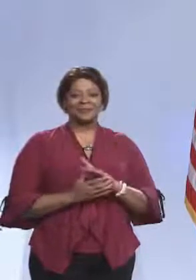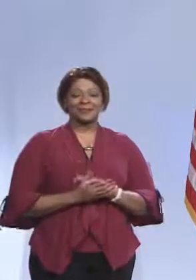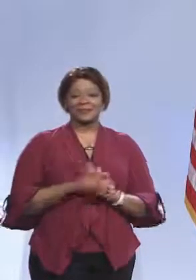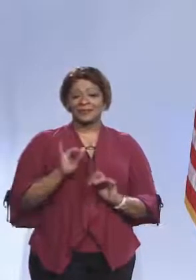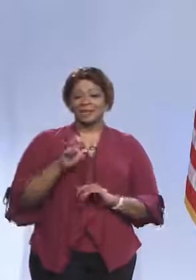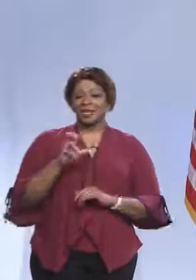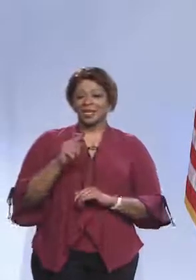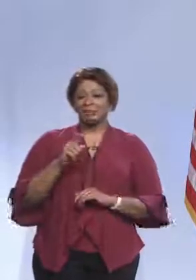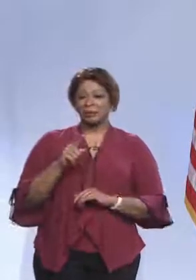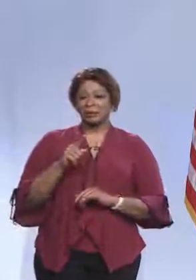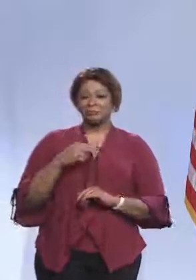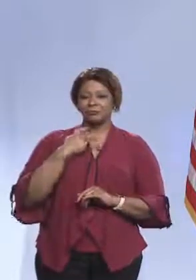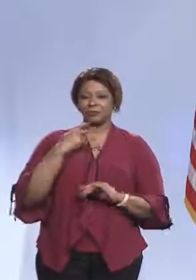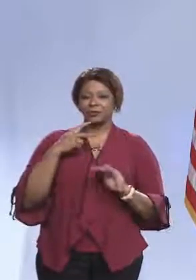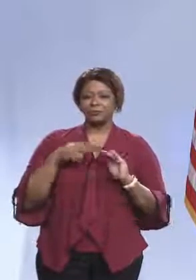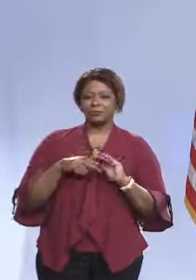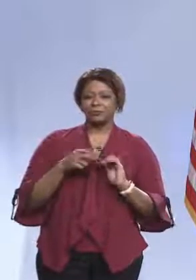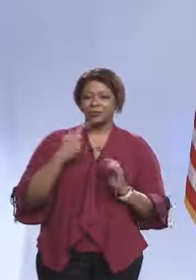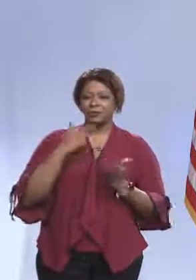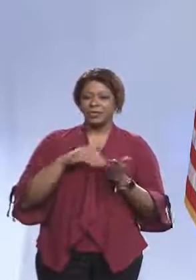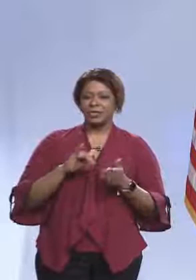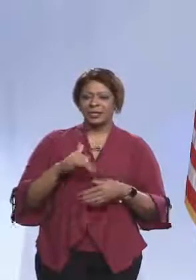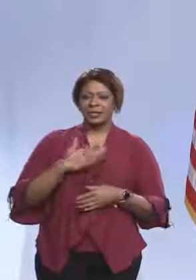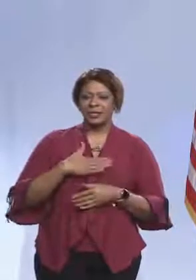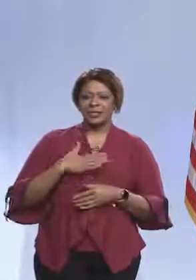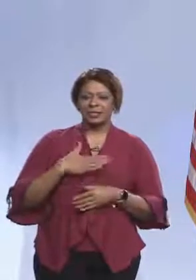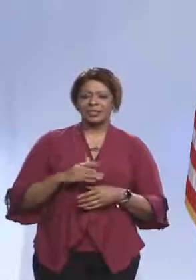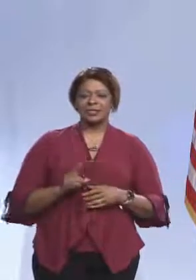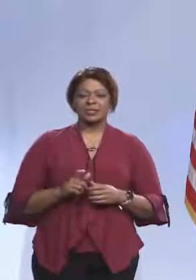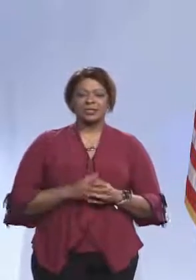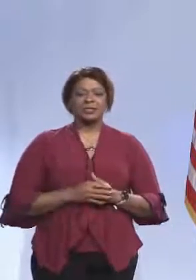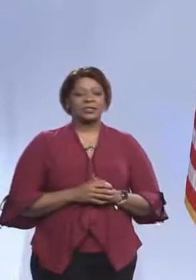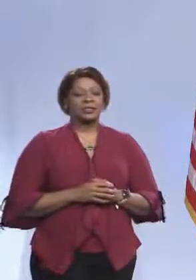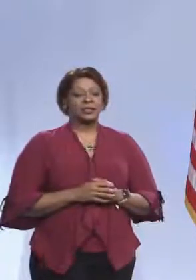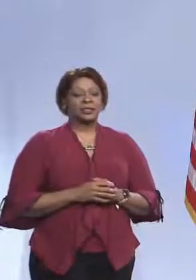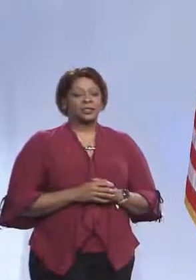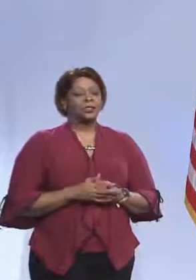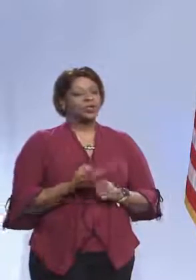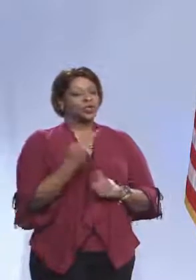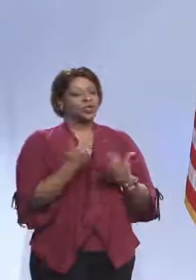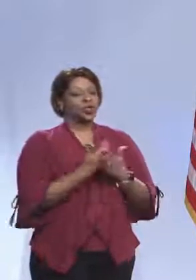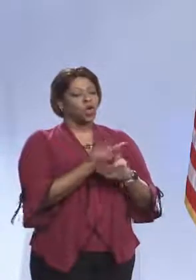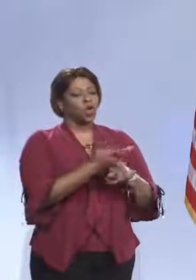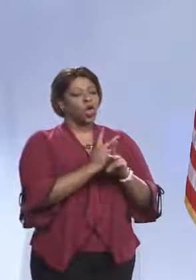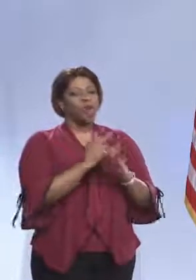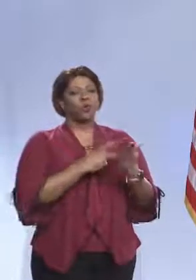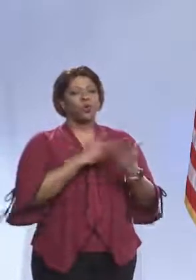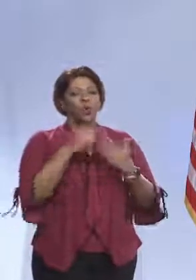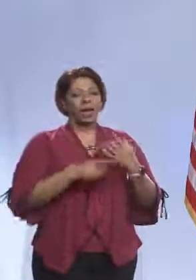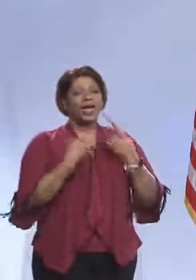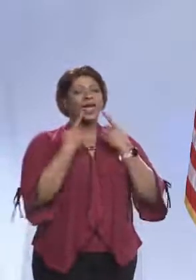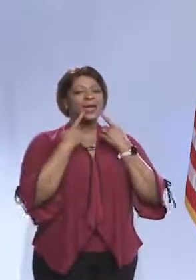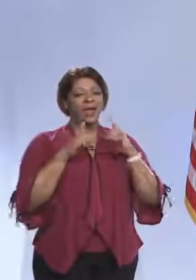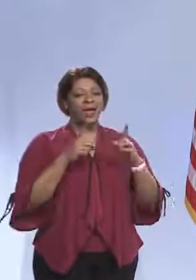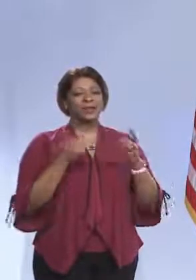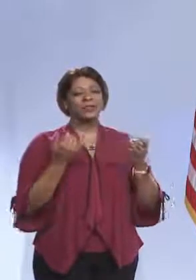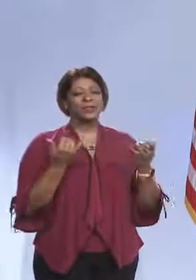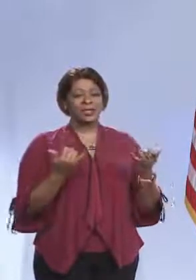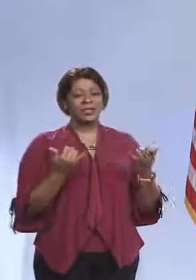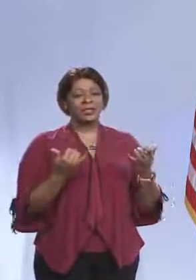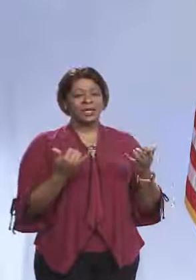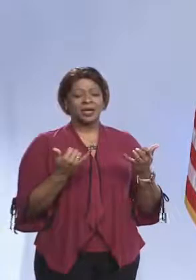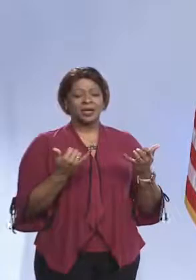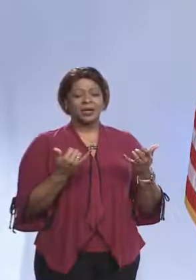Jacob, you cut off. Jacob, I'm sorry, can you repeat that, please? the two new loan programs announced today,